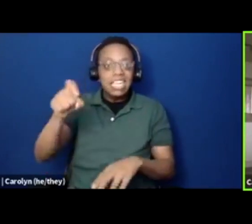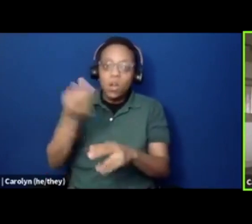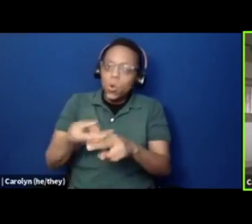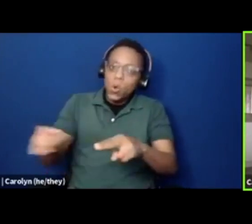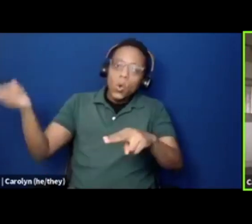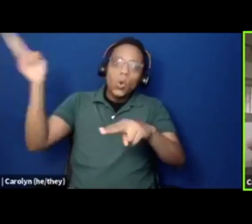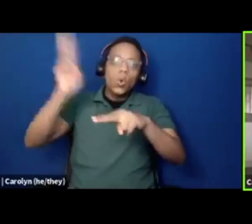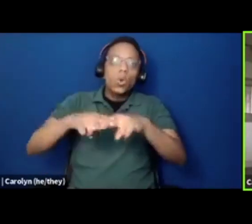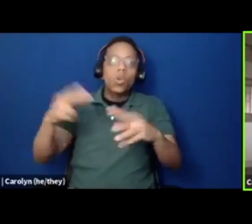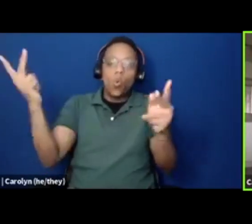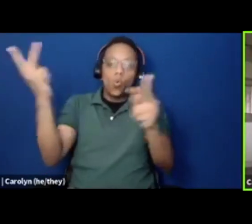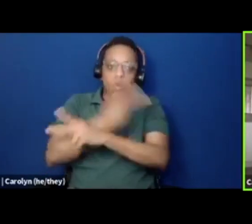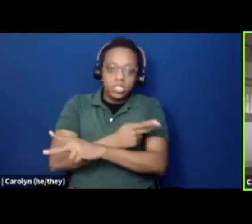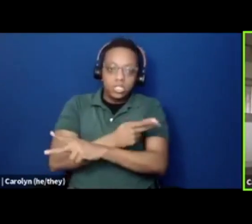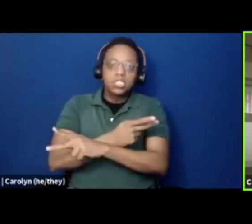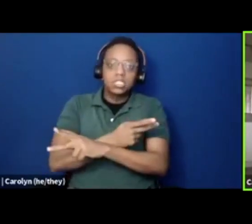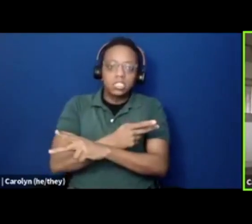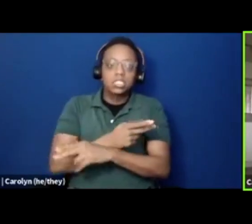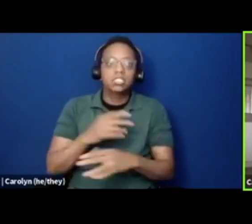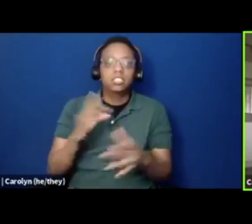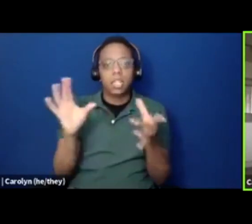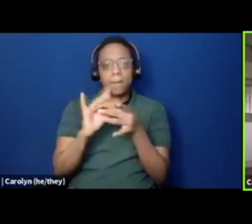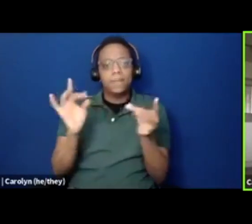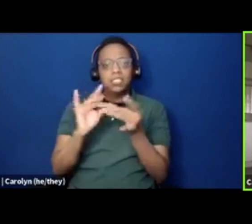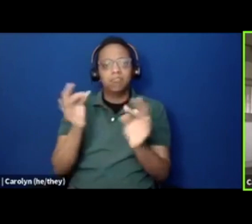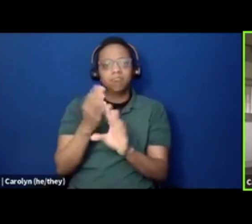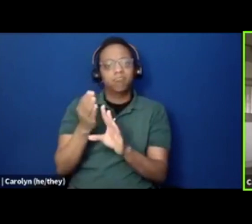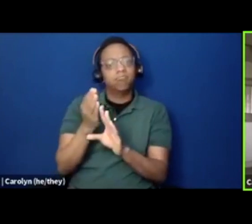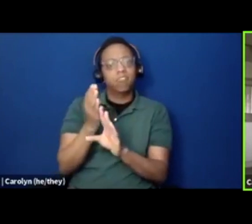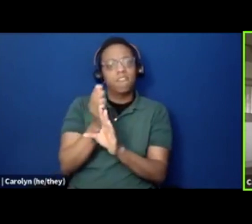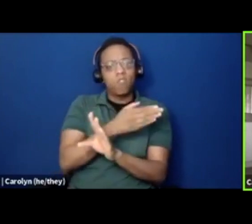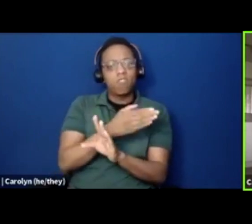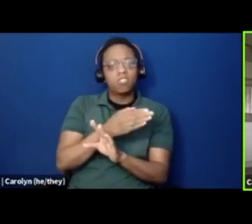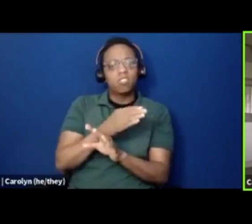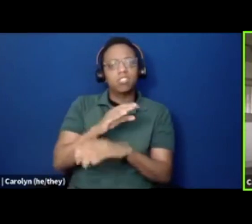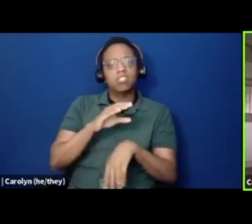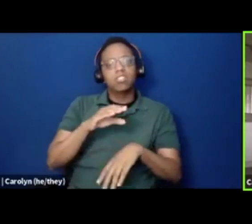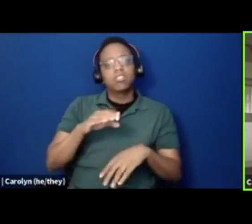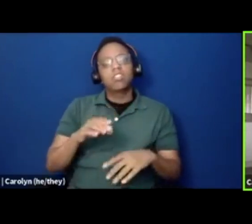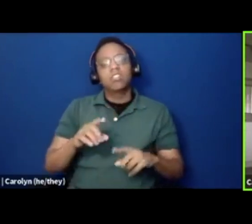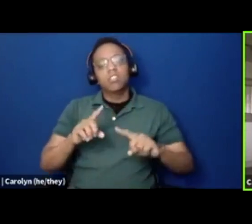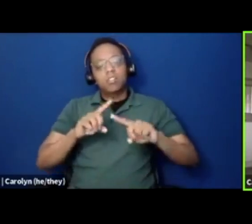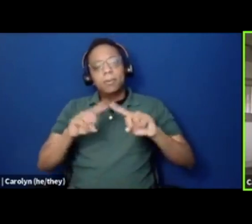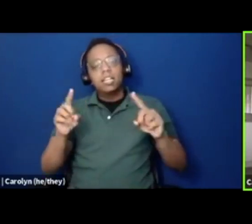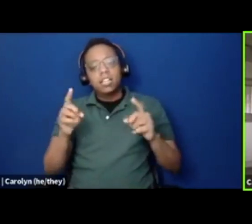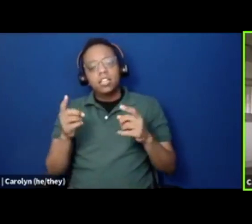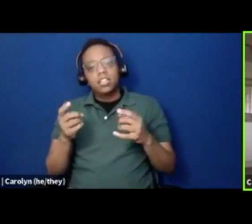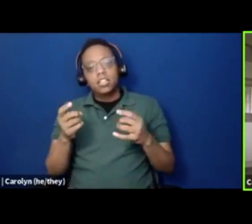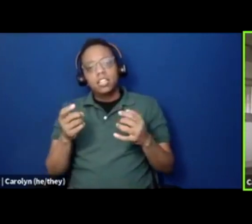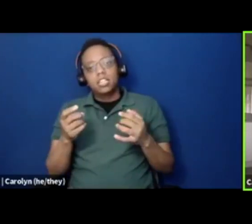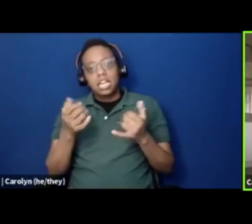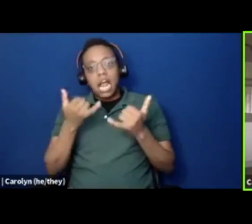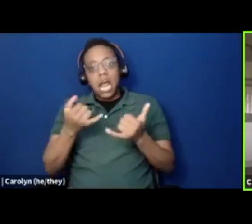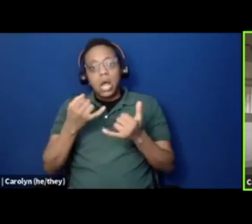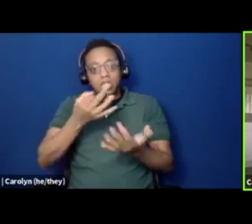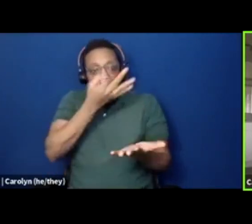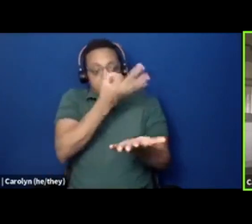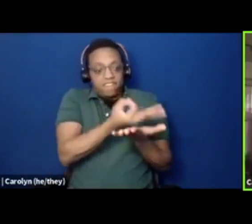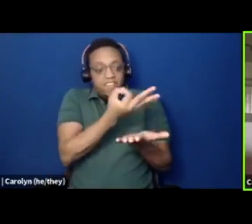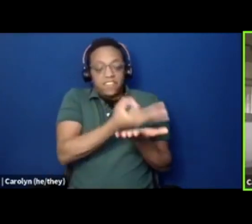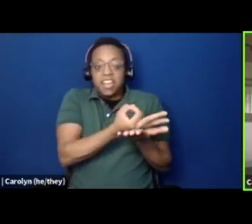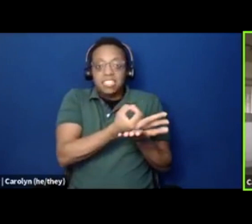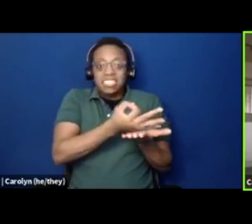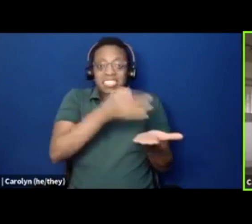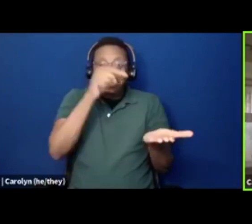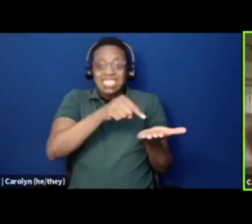is something that, you know, I mentioned to Ciora yesterday. You know, now the funds that we needed are, you know, now we